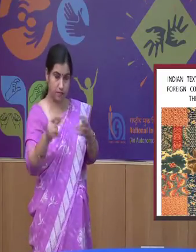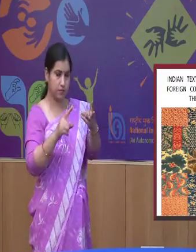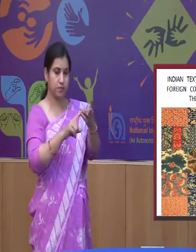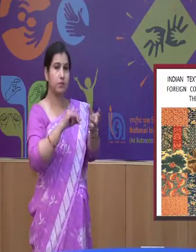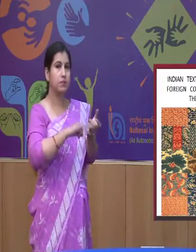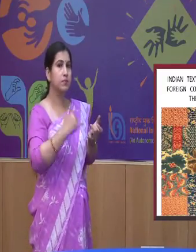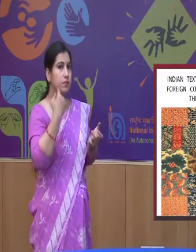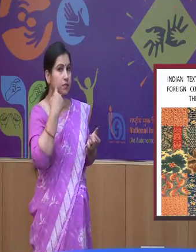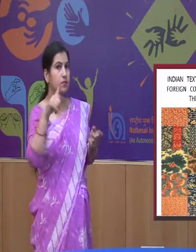silk,